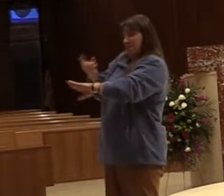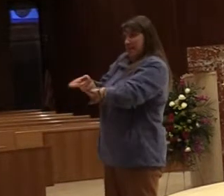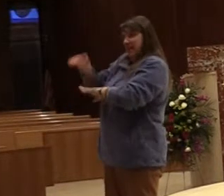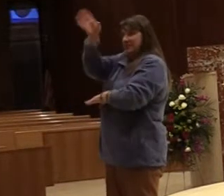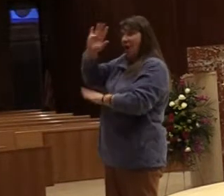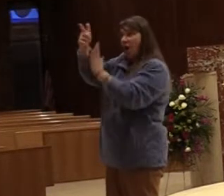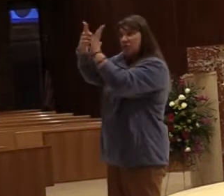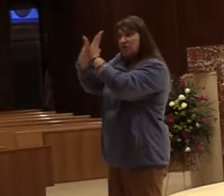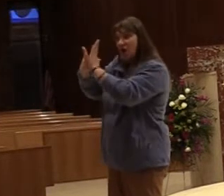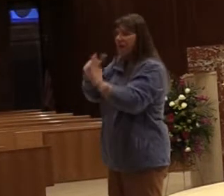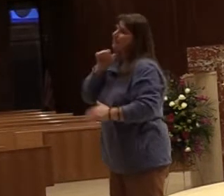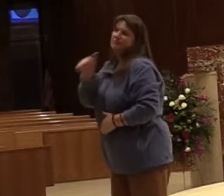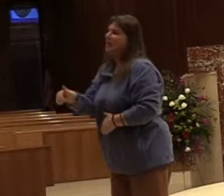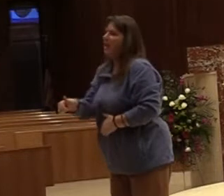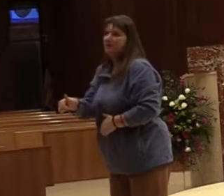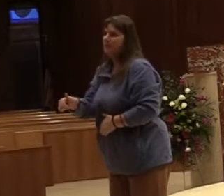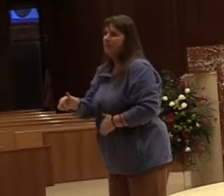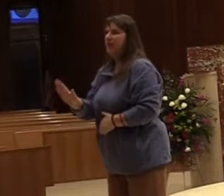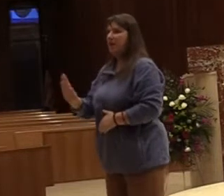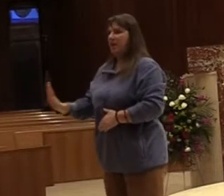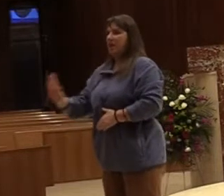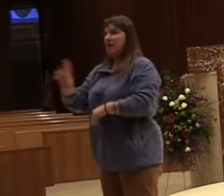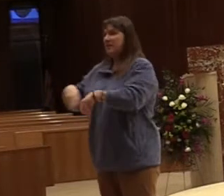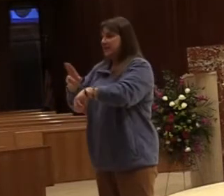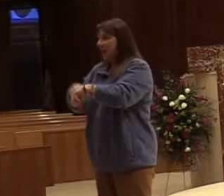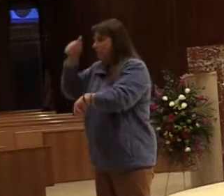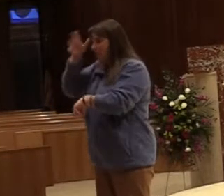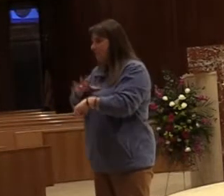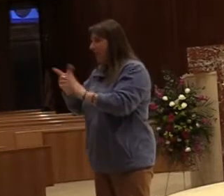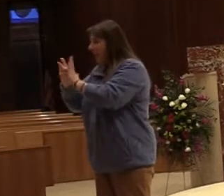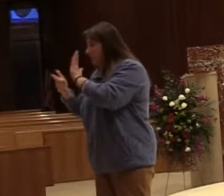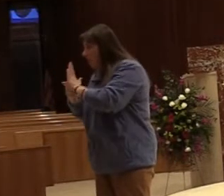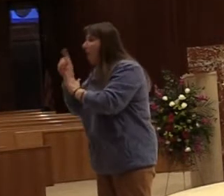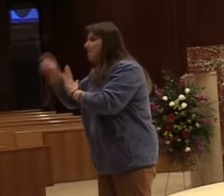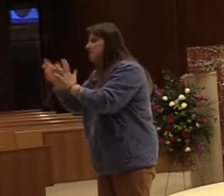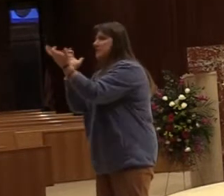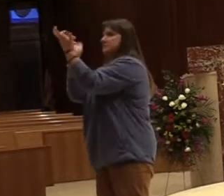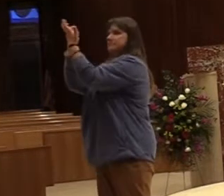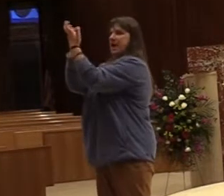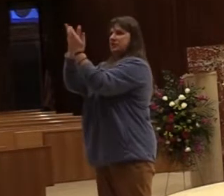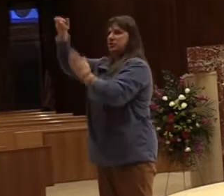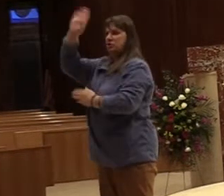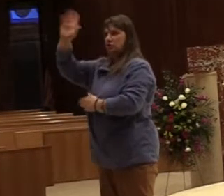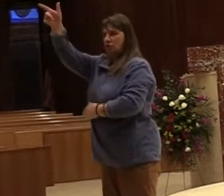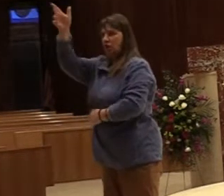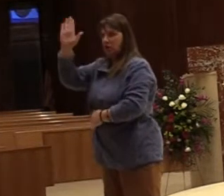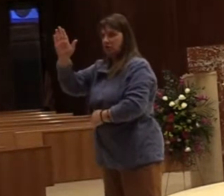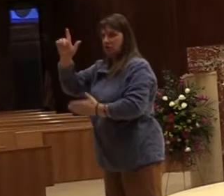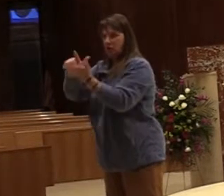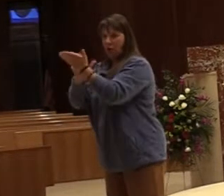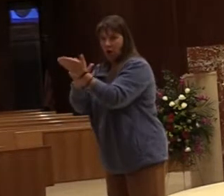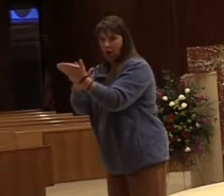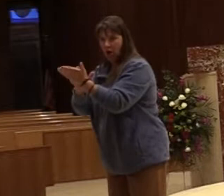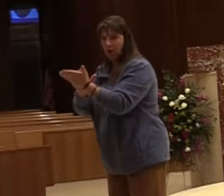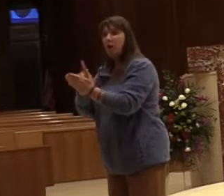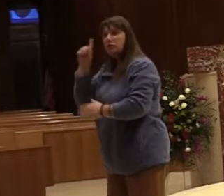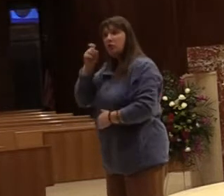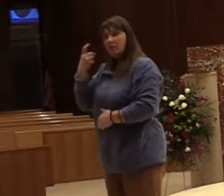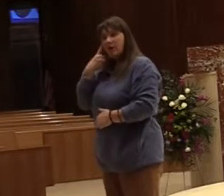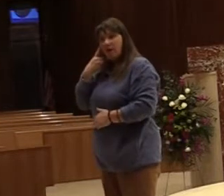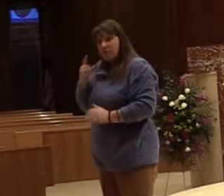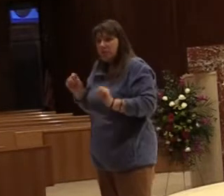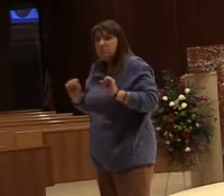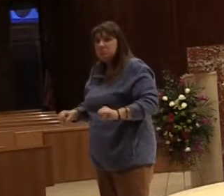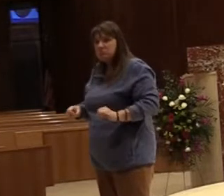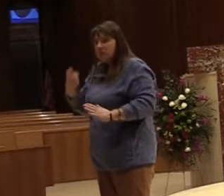in accordance with God's law. That it's in accordance with God's law that a government can tax. And so it's okay to pay